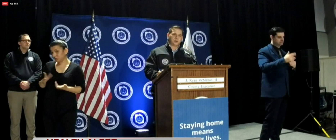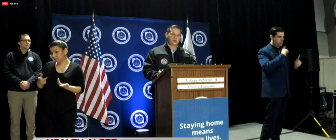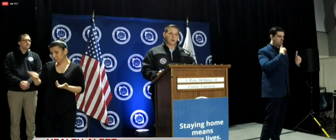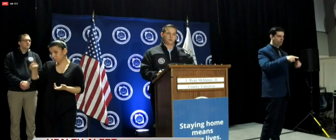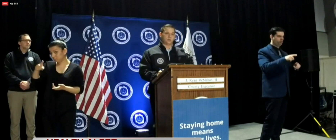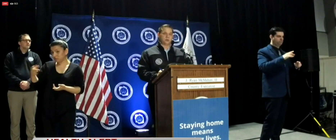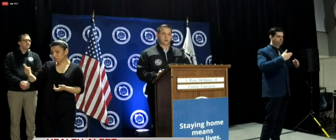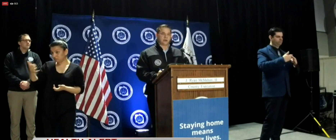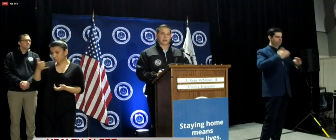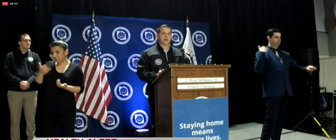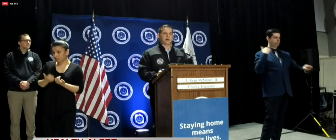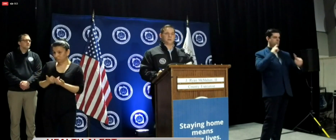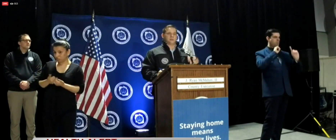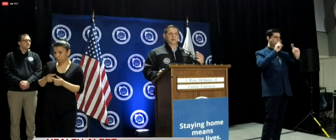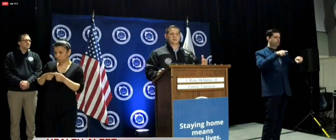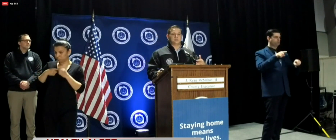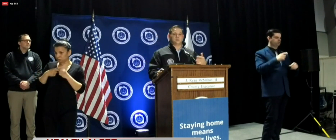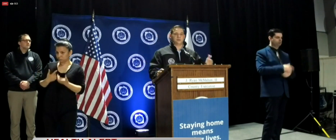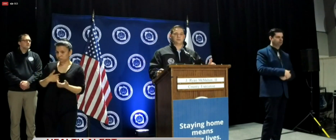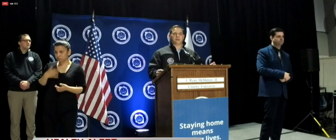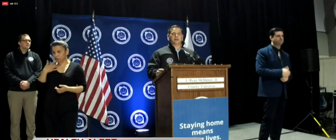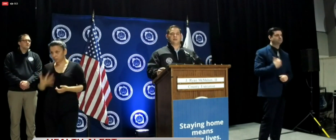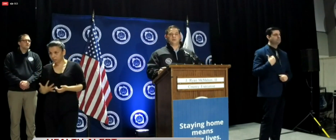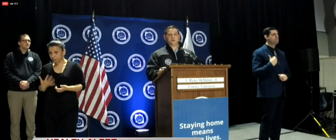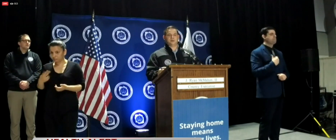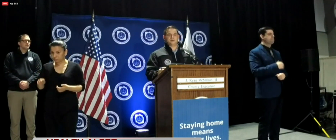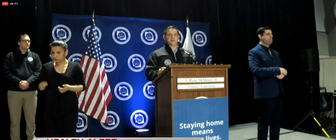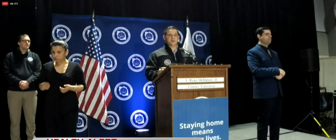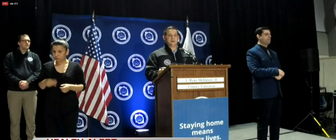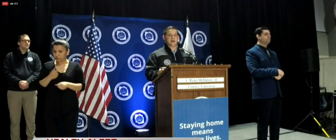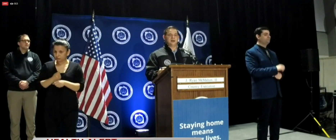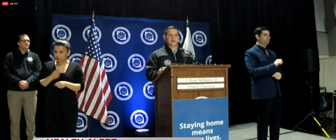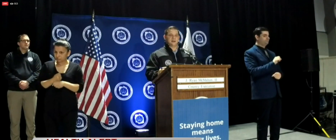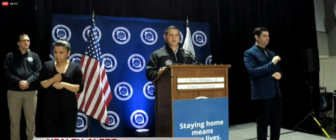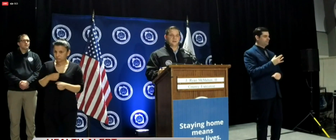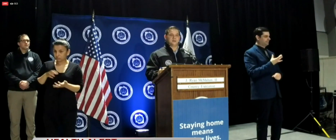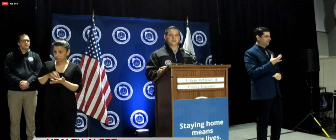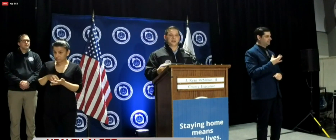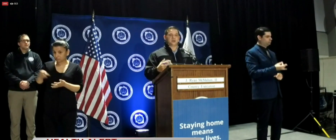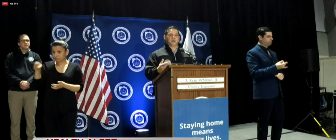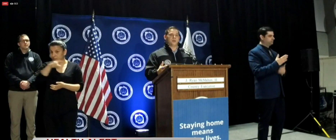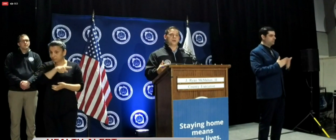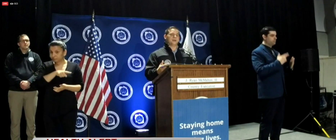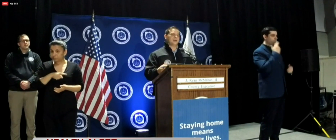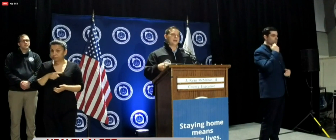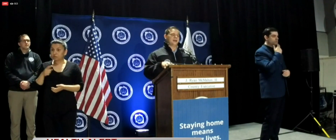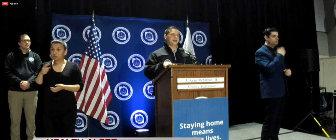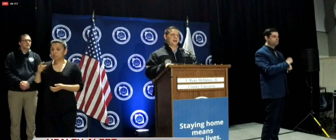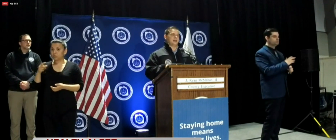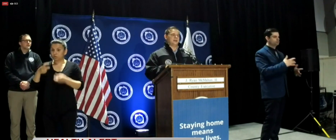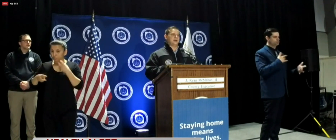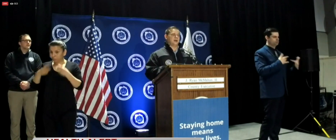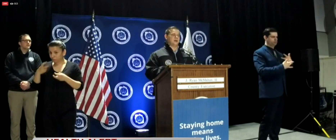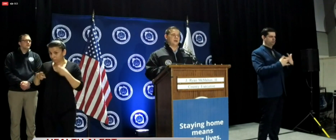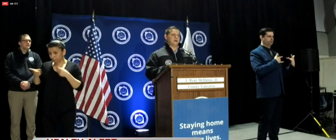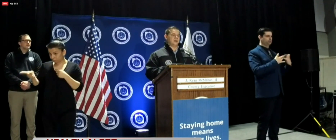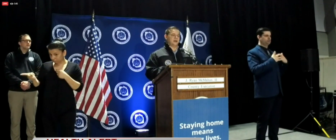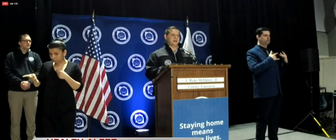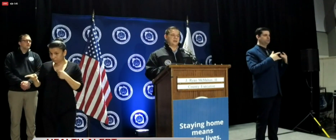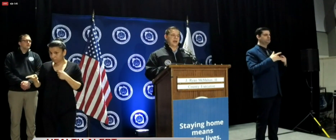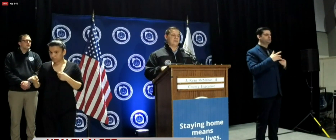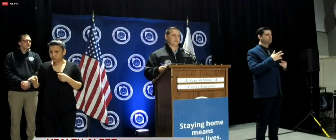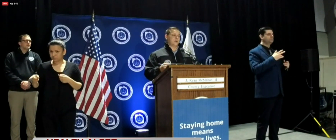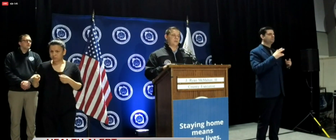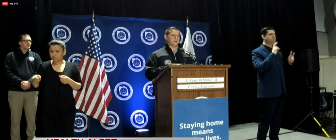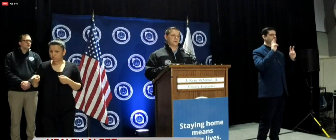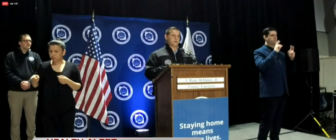employers are really alarmed by some of the behavior of the general public. And again, I think I